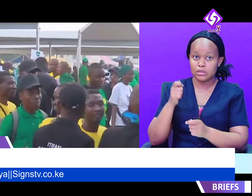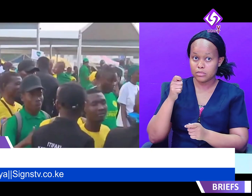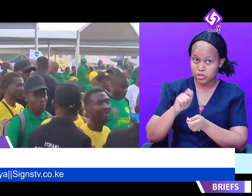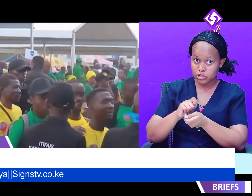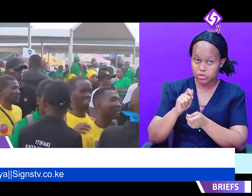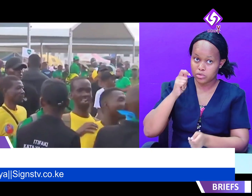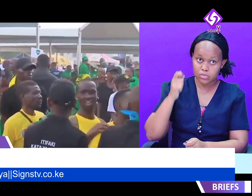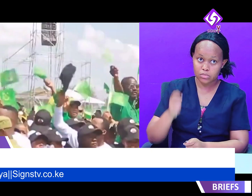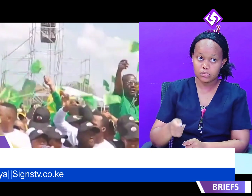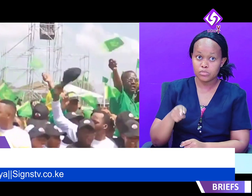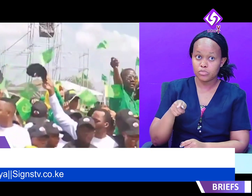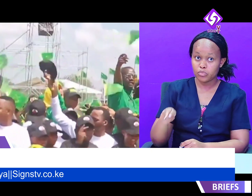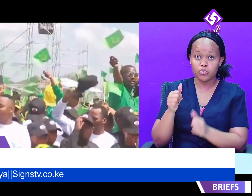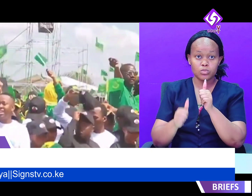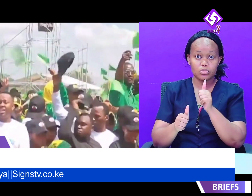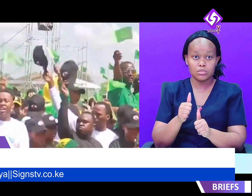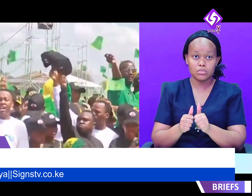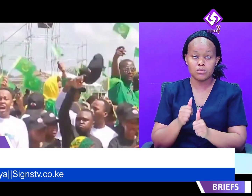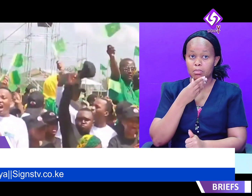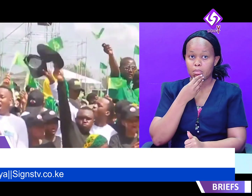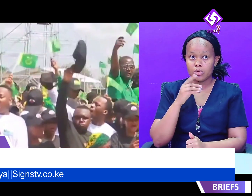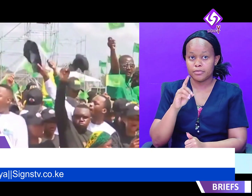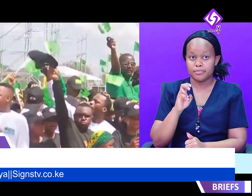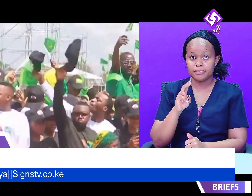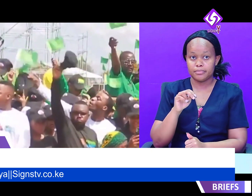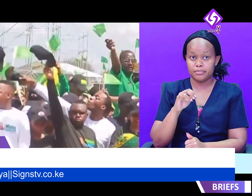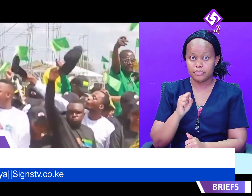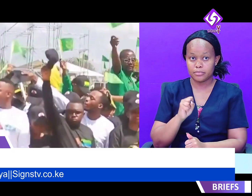to sign an electoral code of conduct.